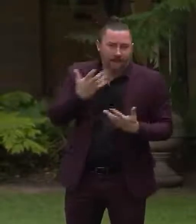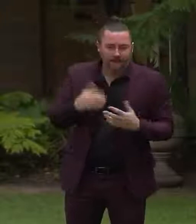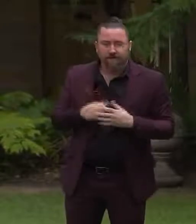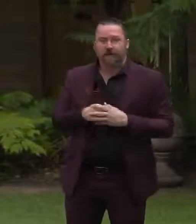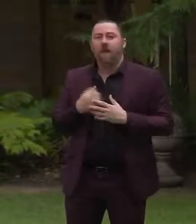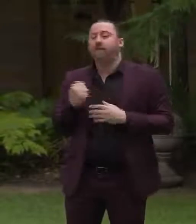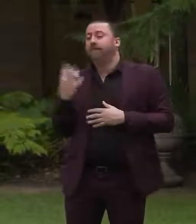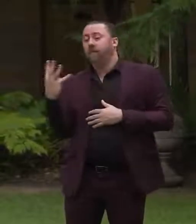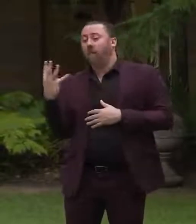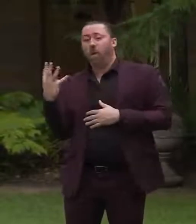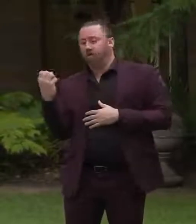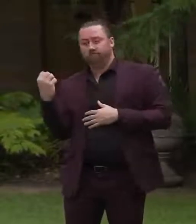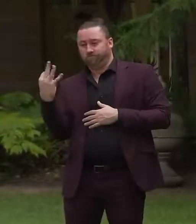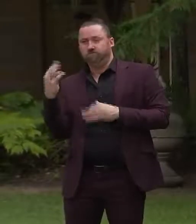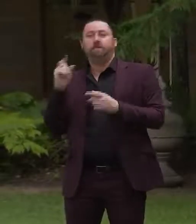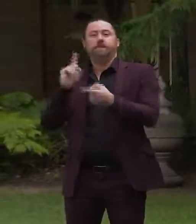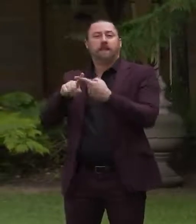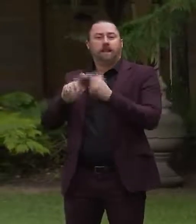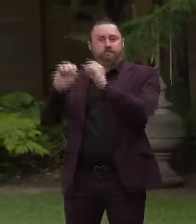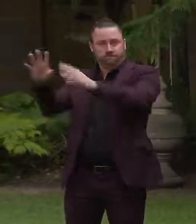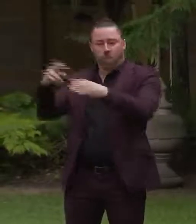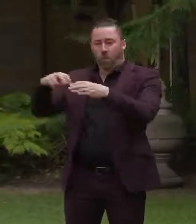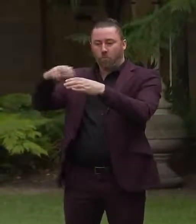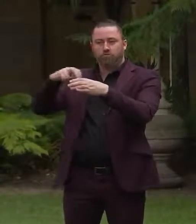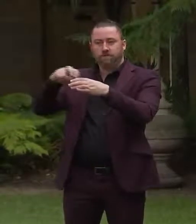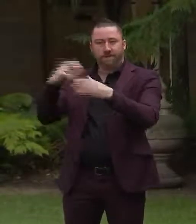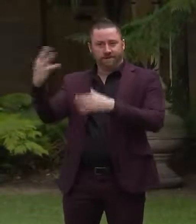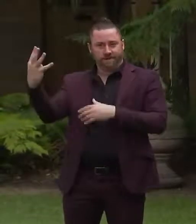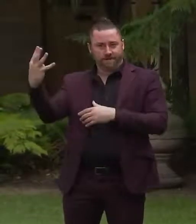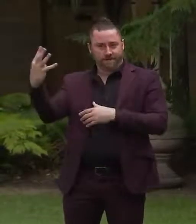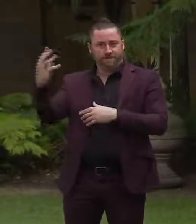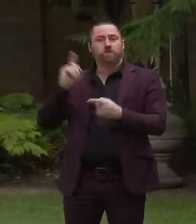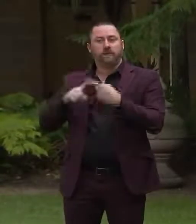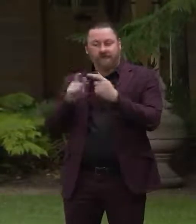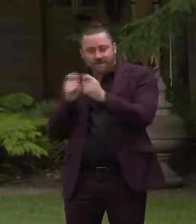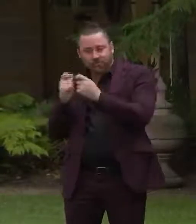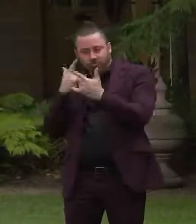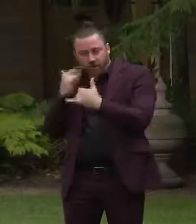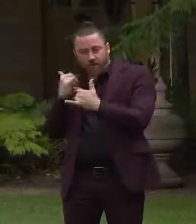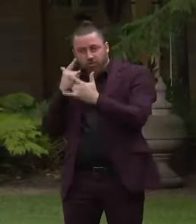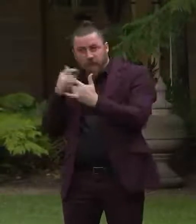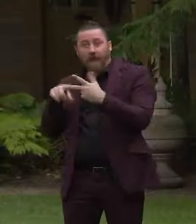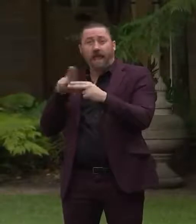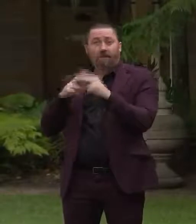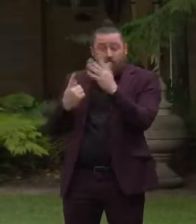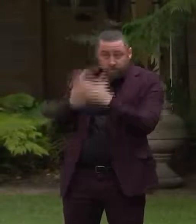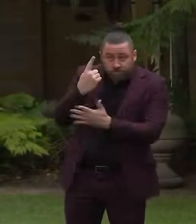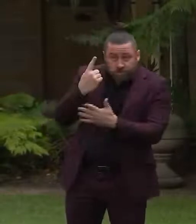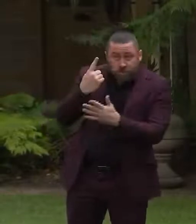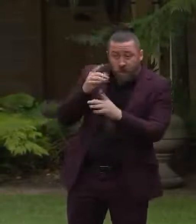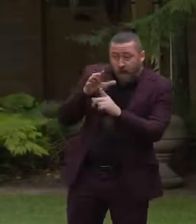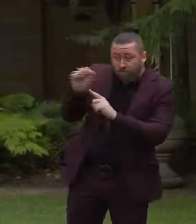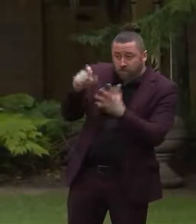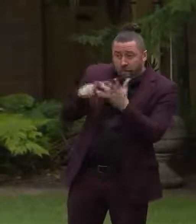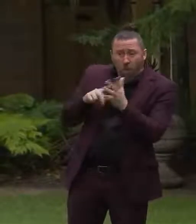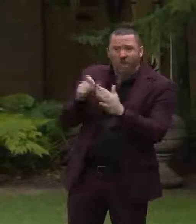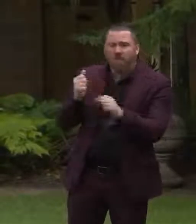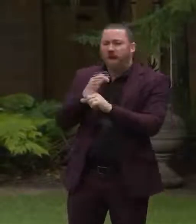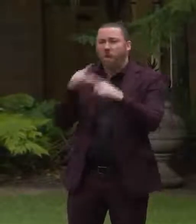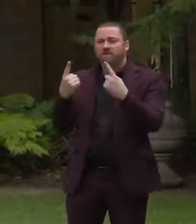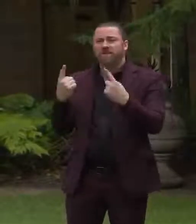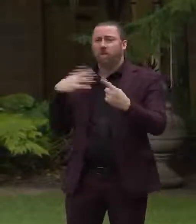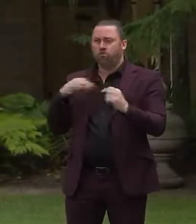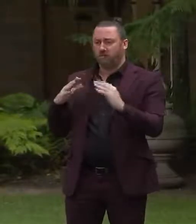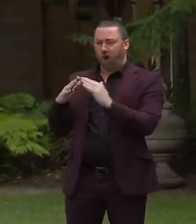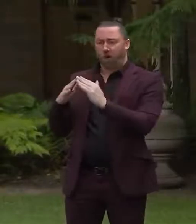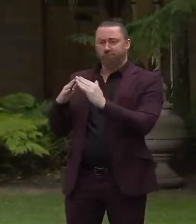negative, but of course they're in quarantine now, and we're continuing to test them. And if they were to become positive, they've been in quarantine for their